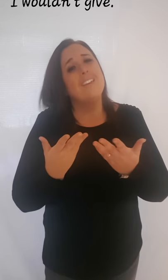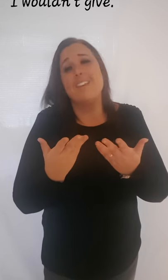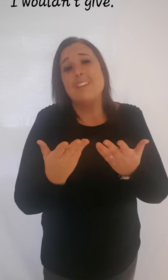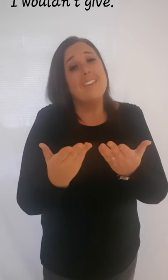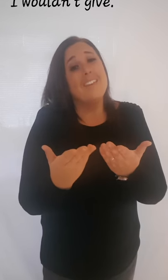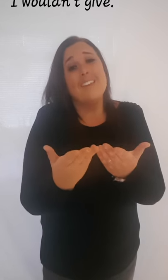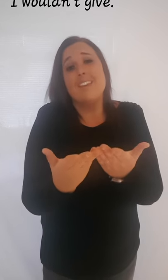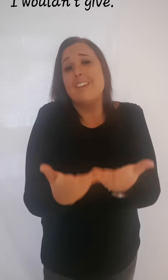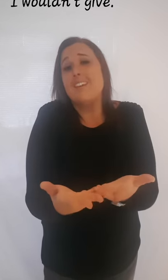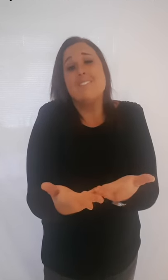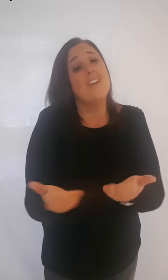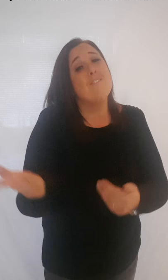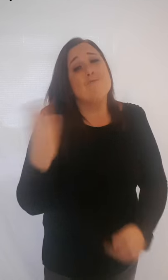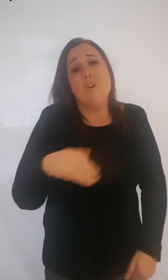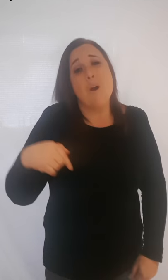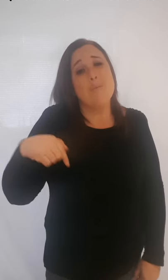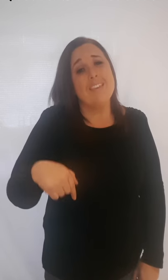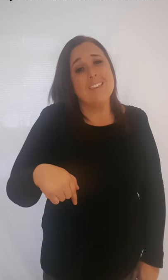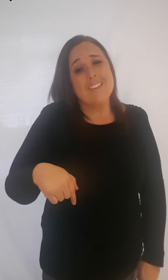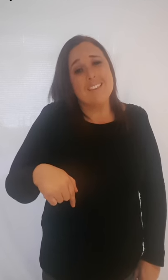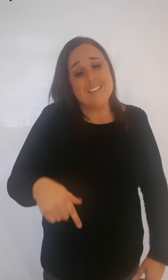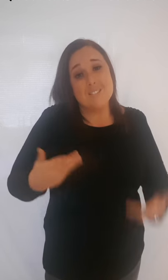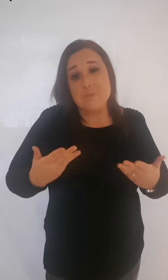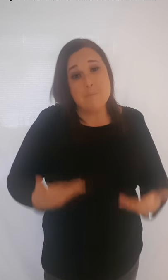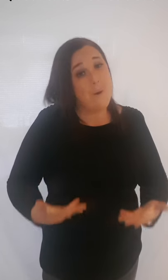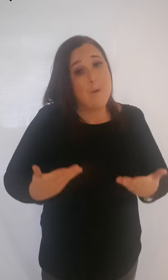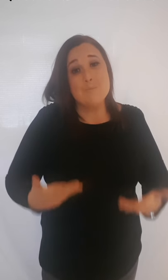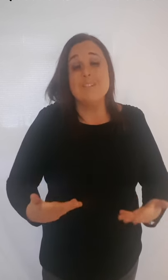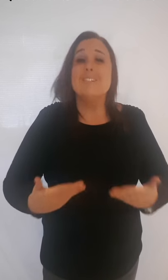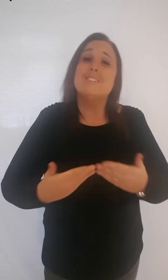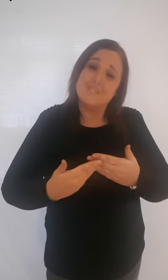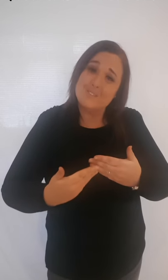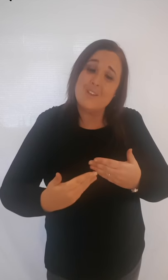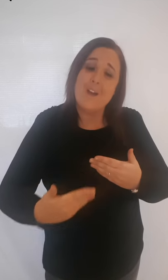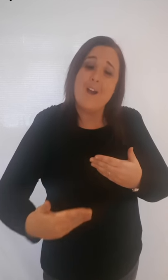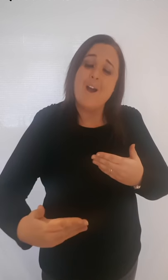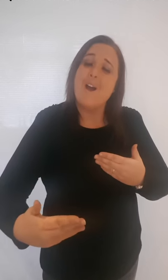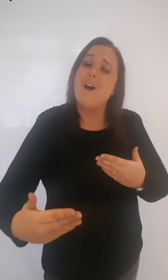be. From this moment, as long